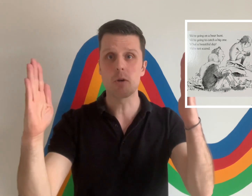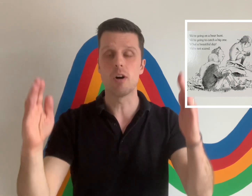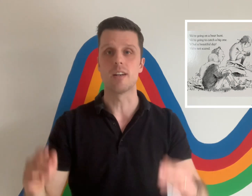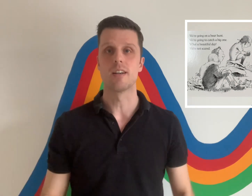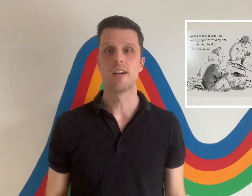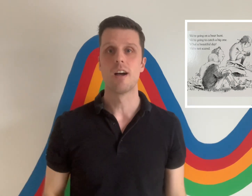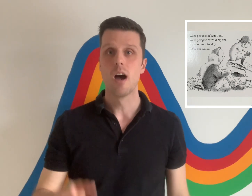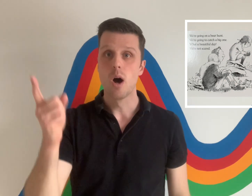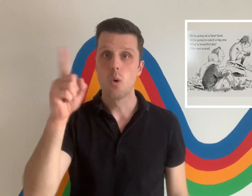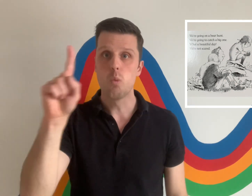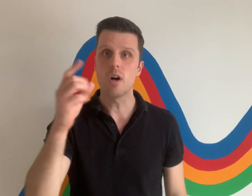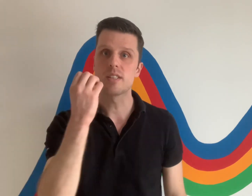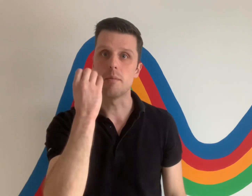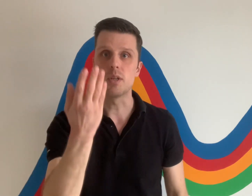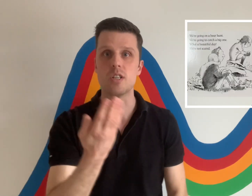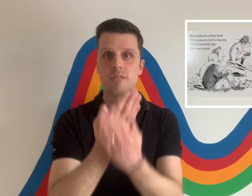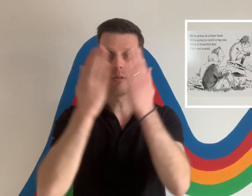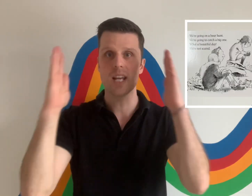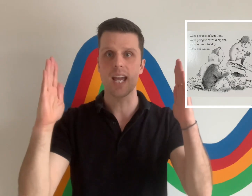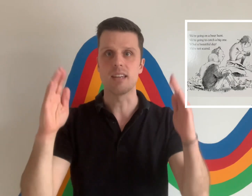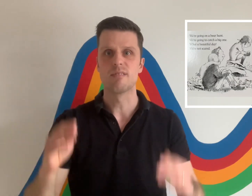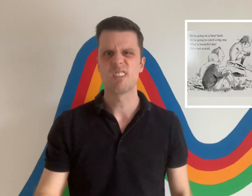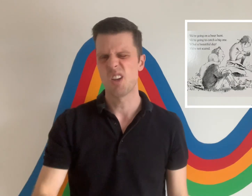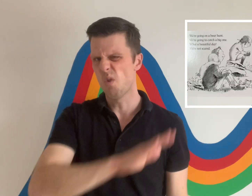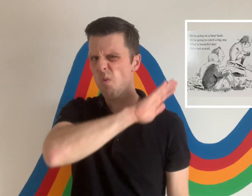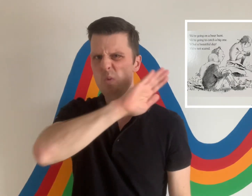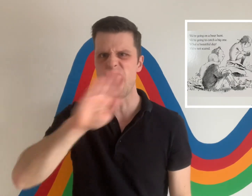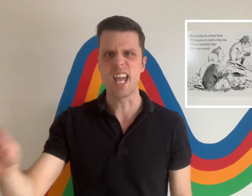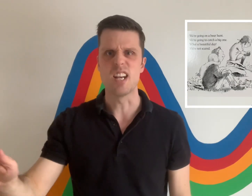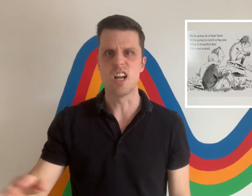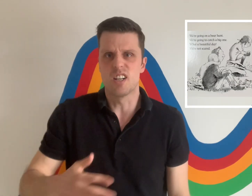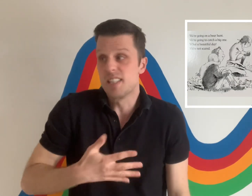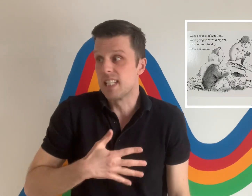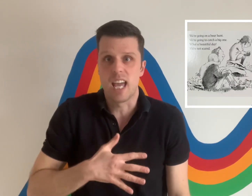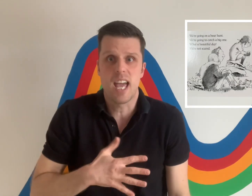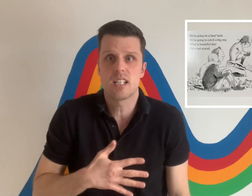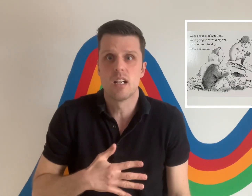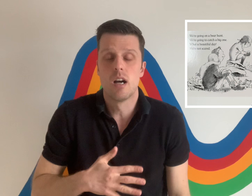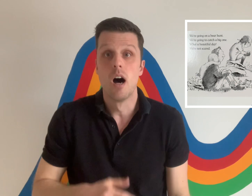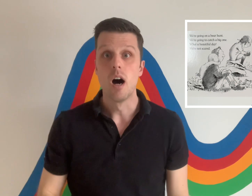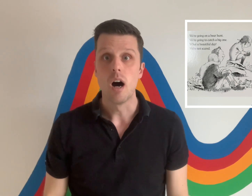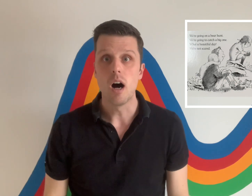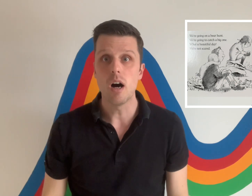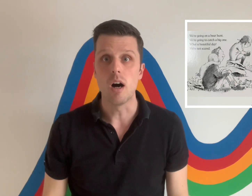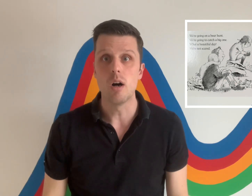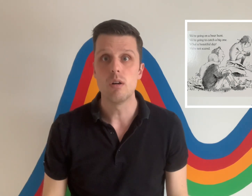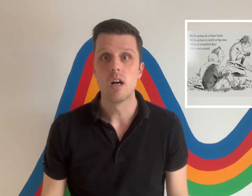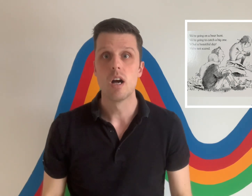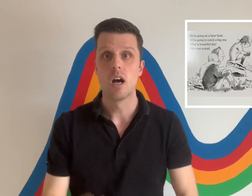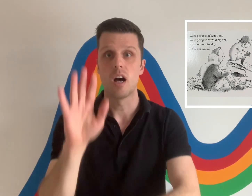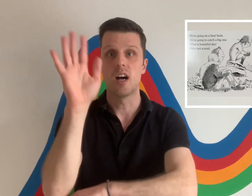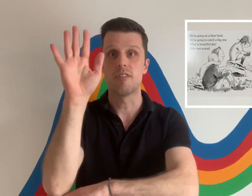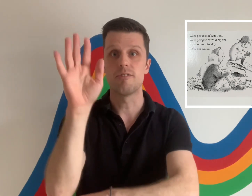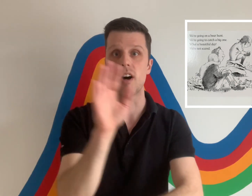one. What a beautiful day. We're not scared. Uh-oh, a